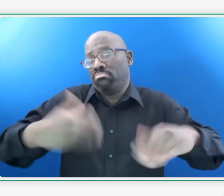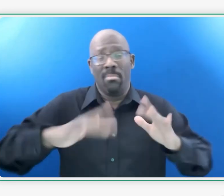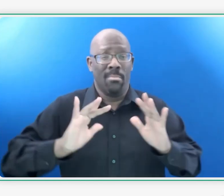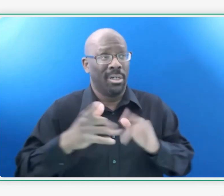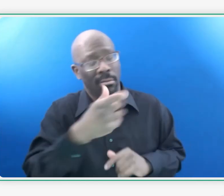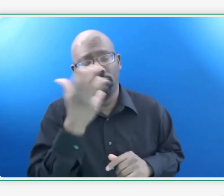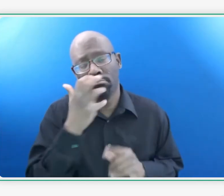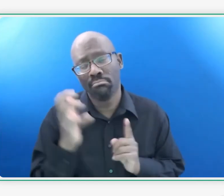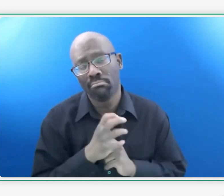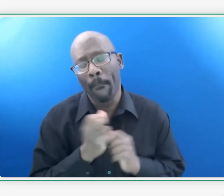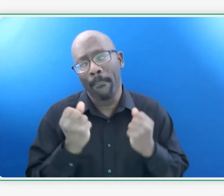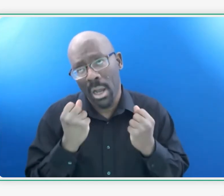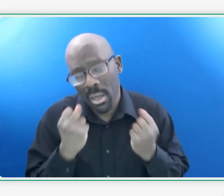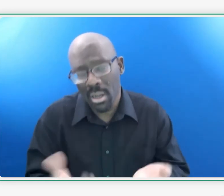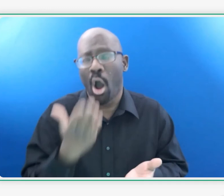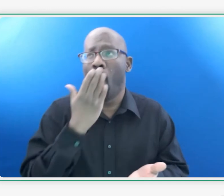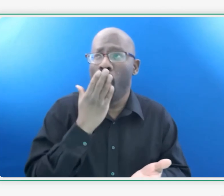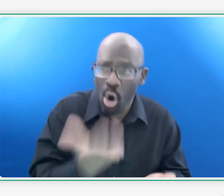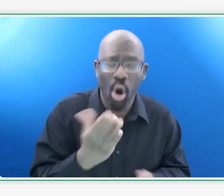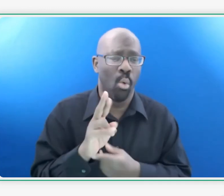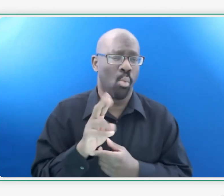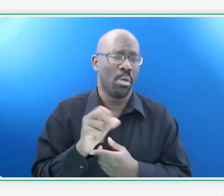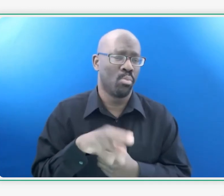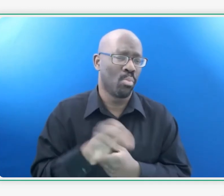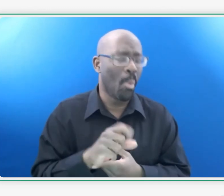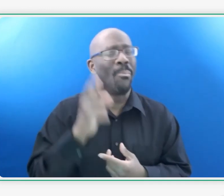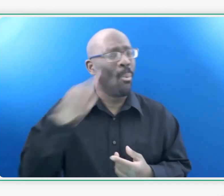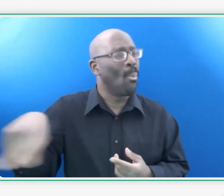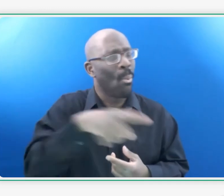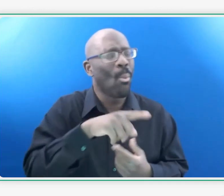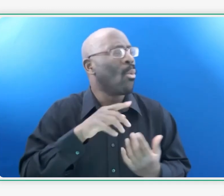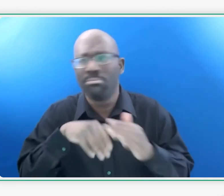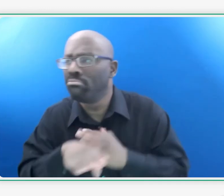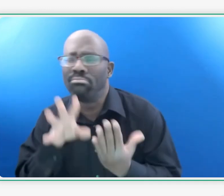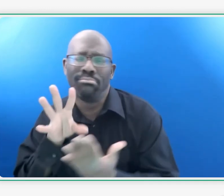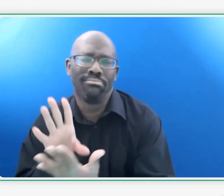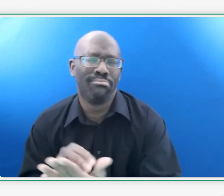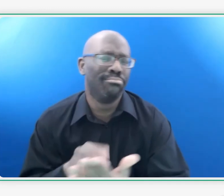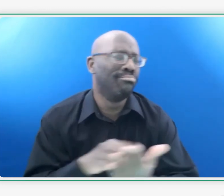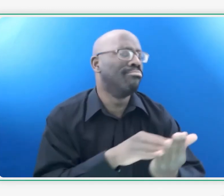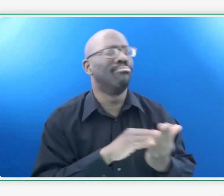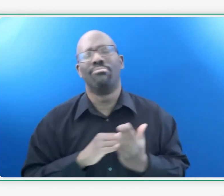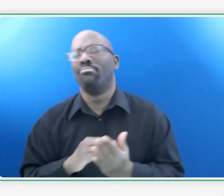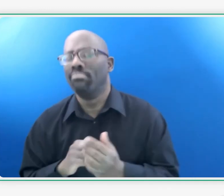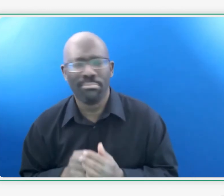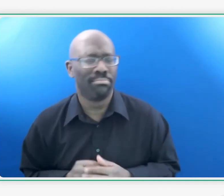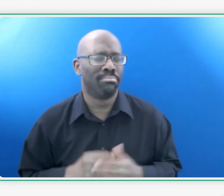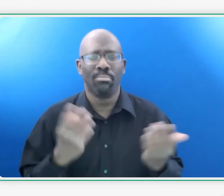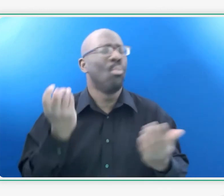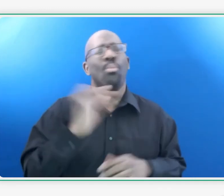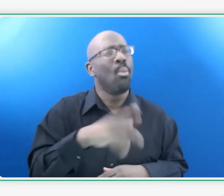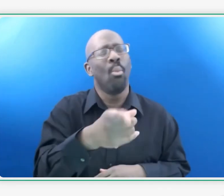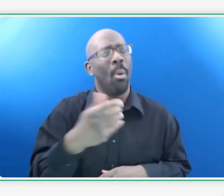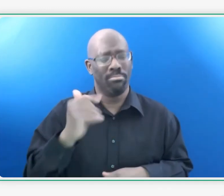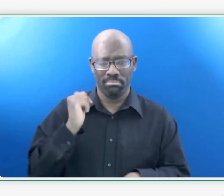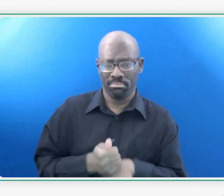The second is to learn about finances and educate yourself. There are so many good resources available online where you